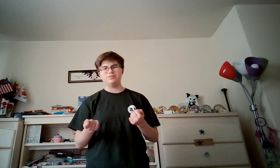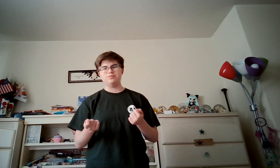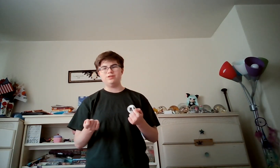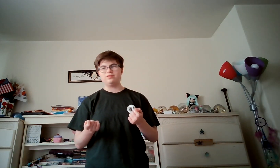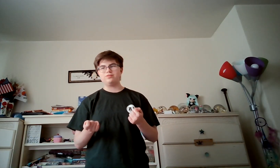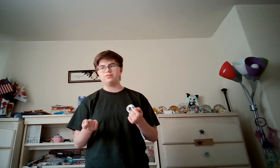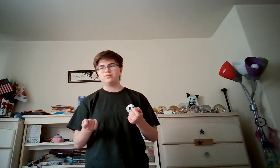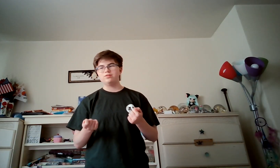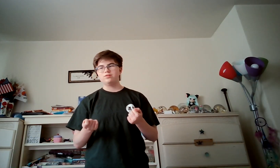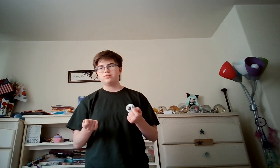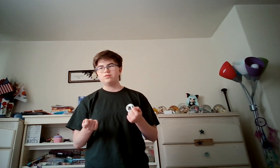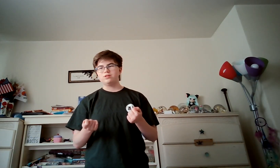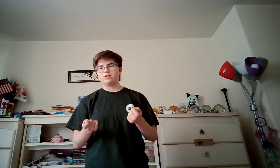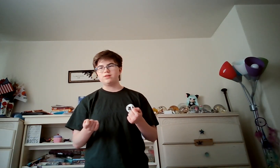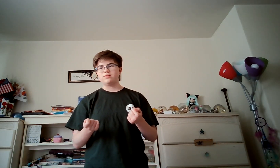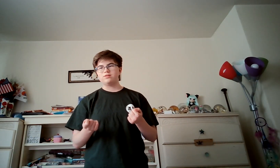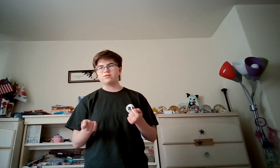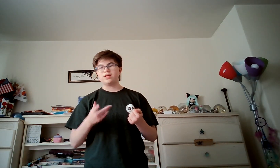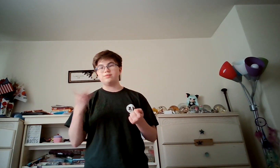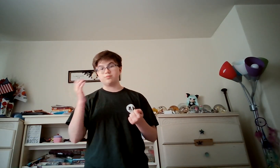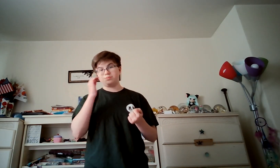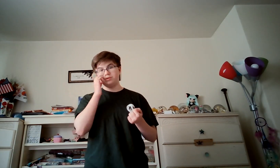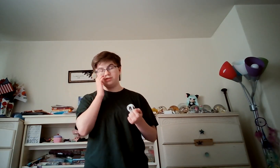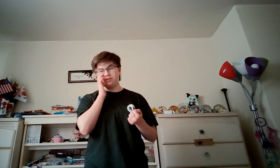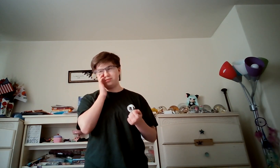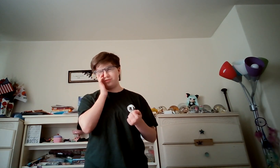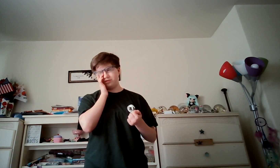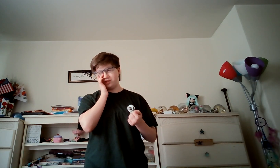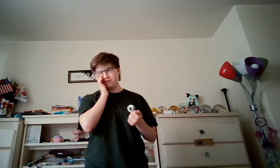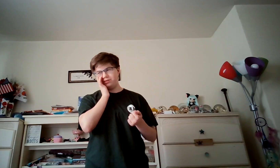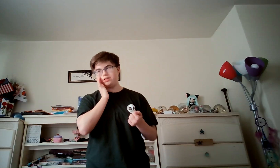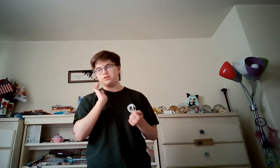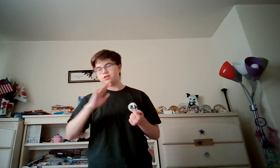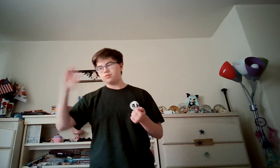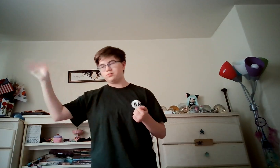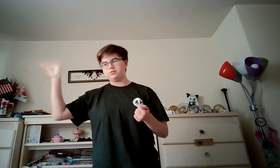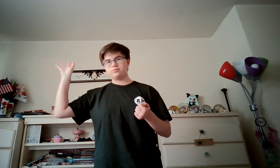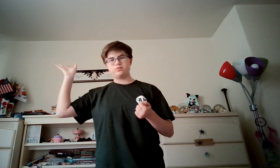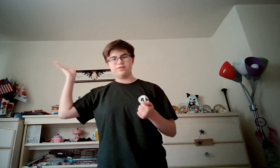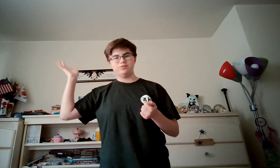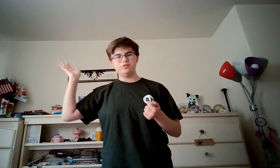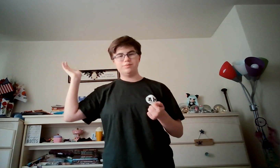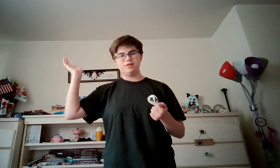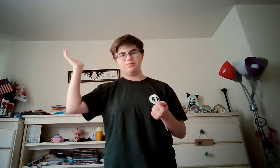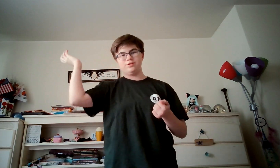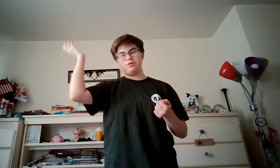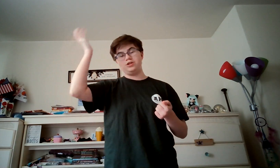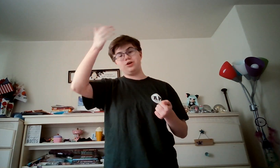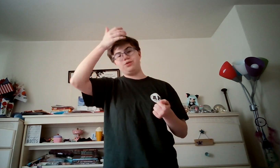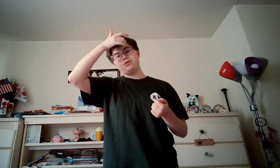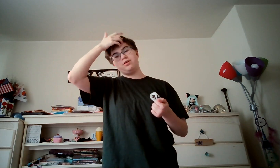want to, I don't remember what the store was, but, like, one of the craft stores nearby, if I wanted to go with her.